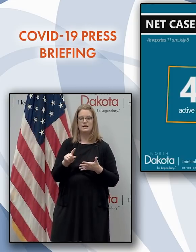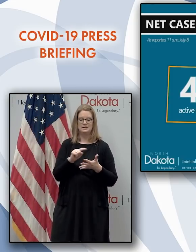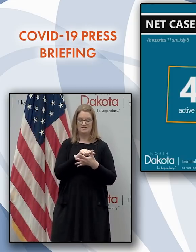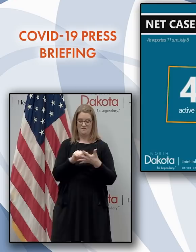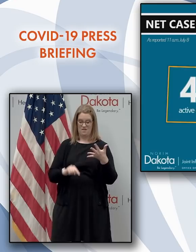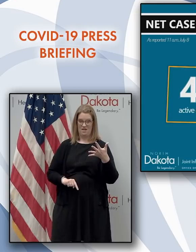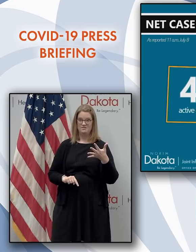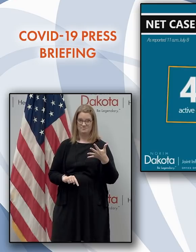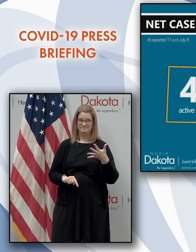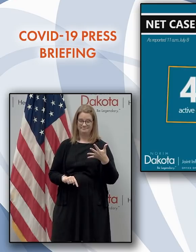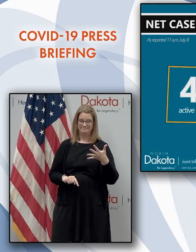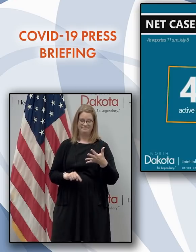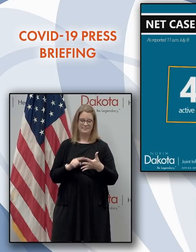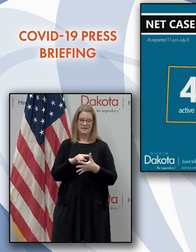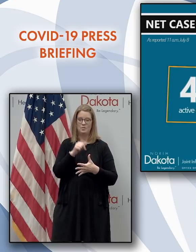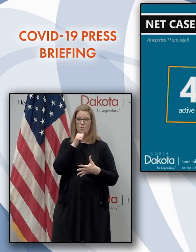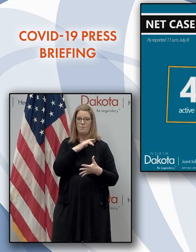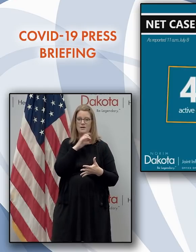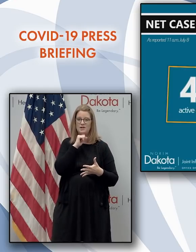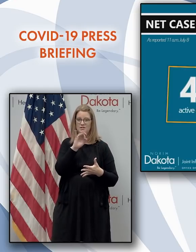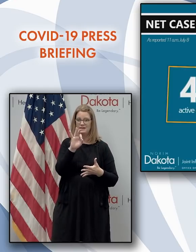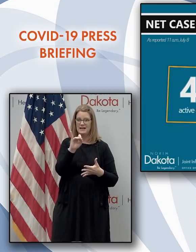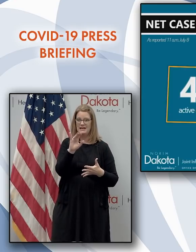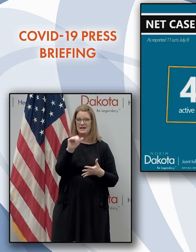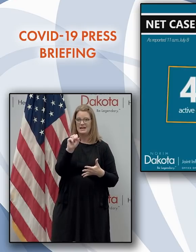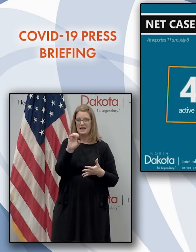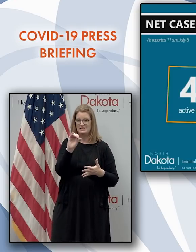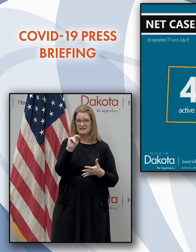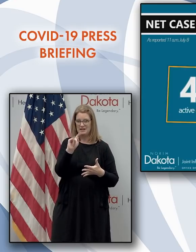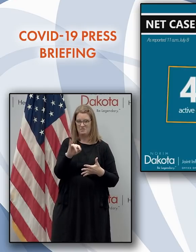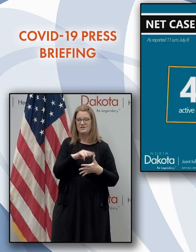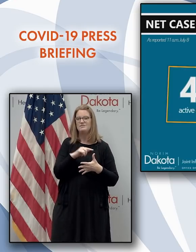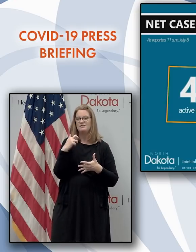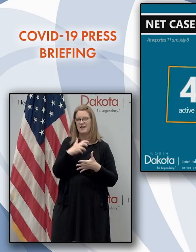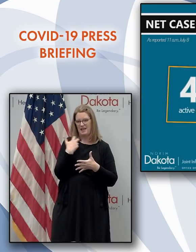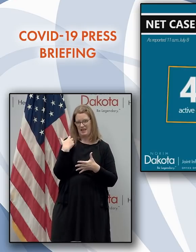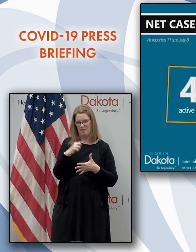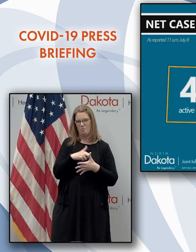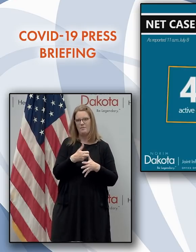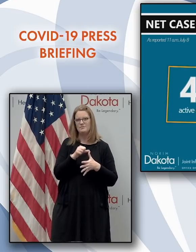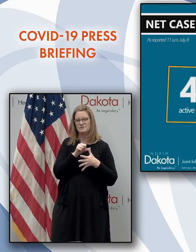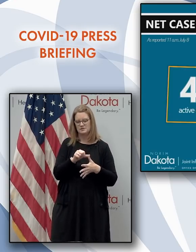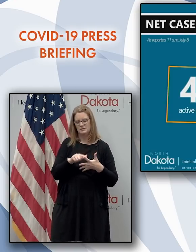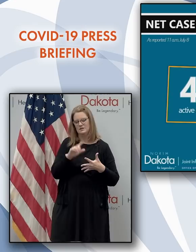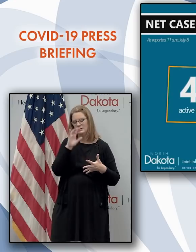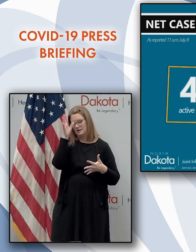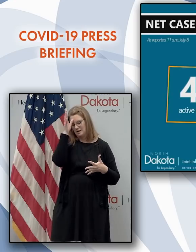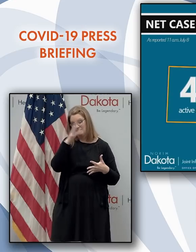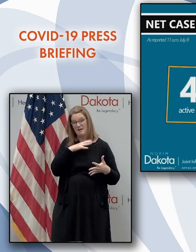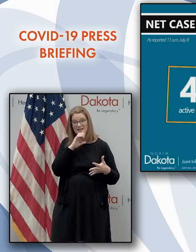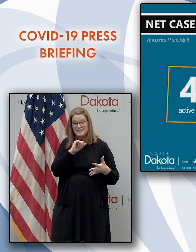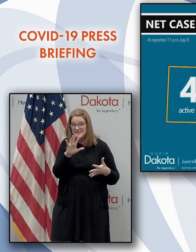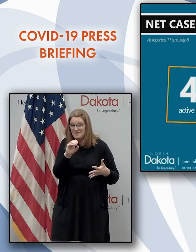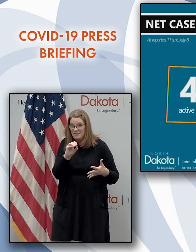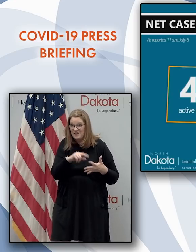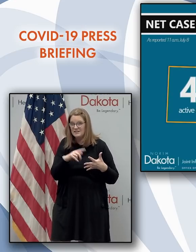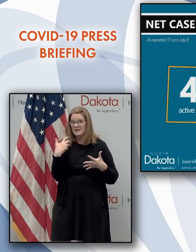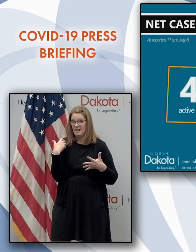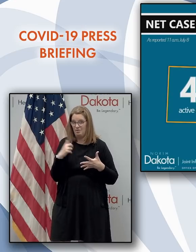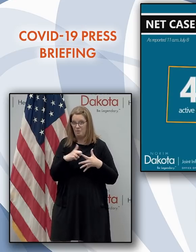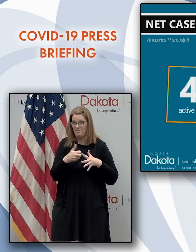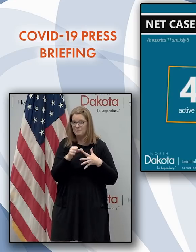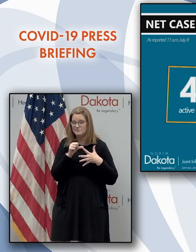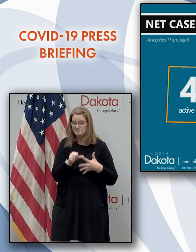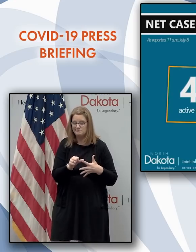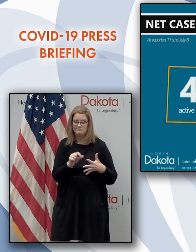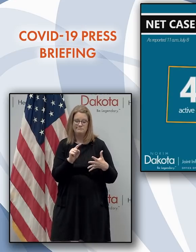5 individuals, a woman in her 90s from Cass County with underlying health conditions, a man in his 50s from Cass County with